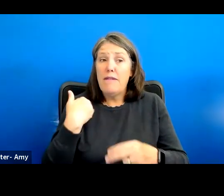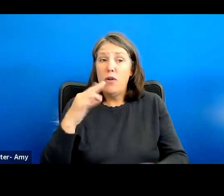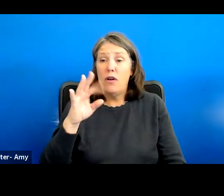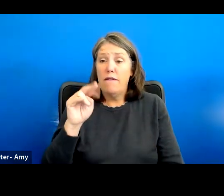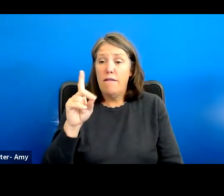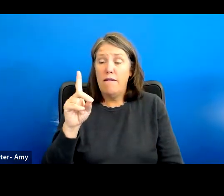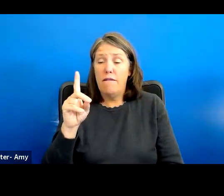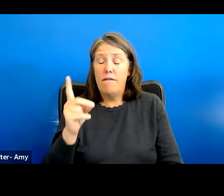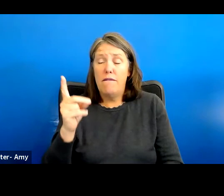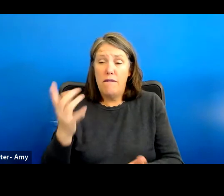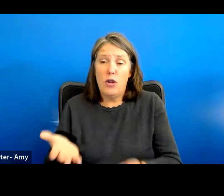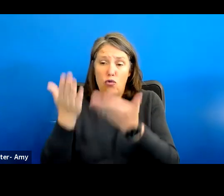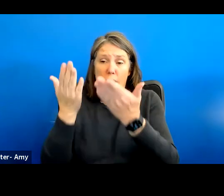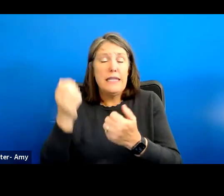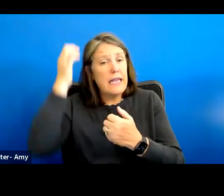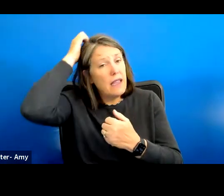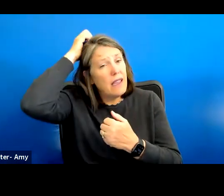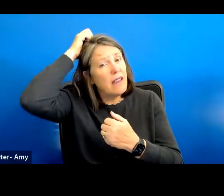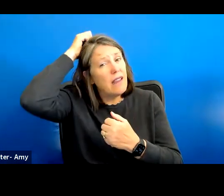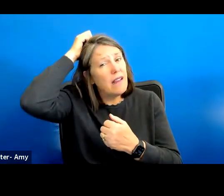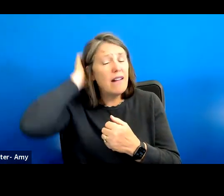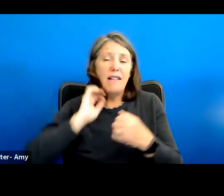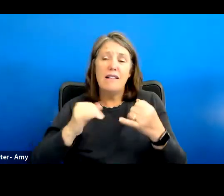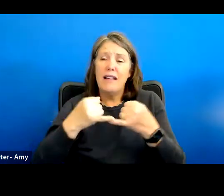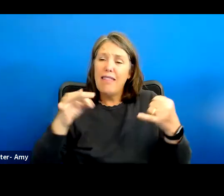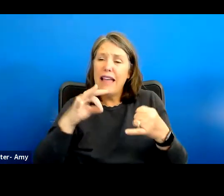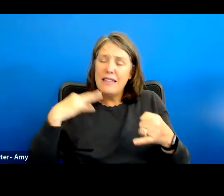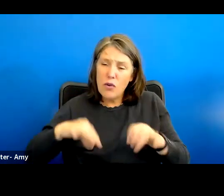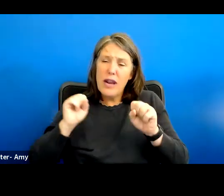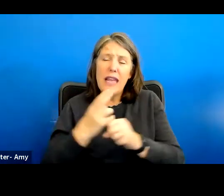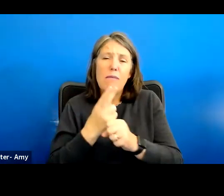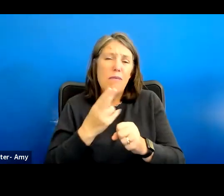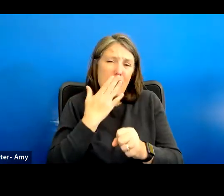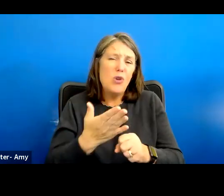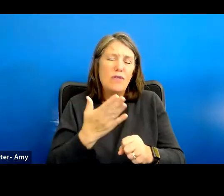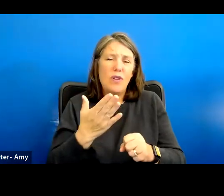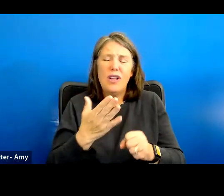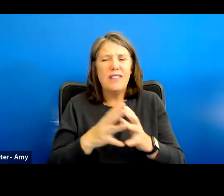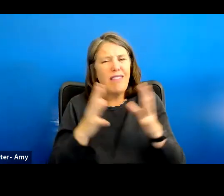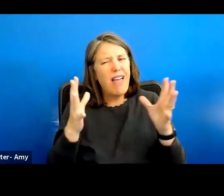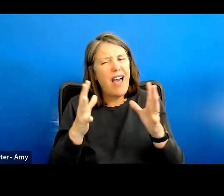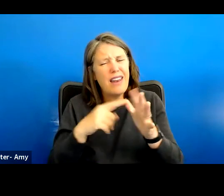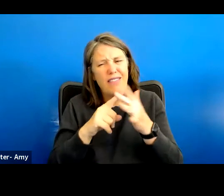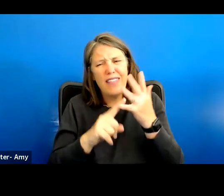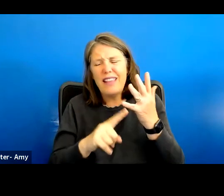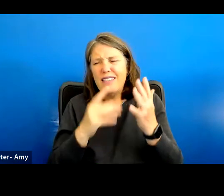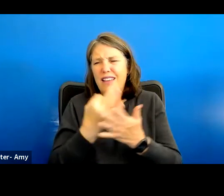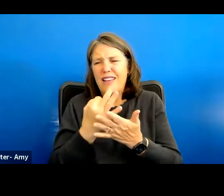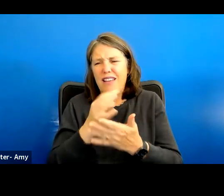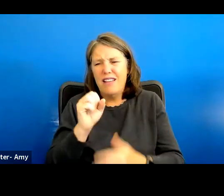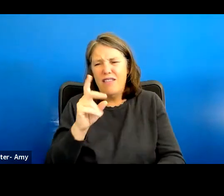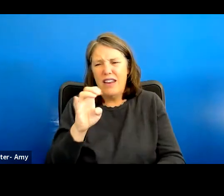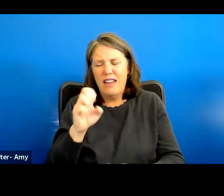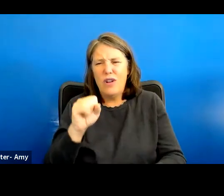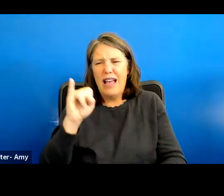fundraising, fee-for-service programs and lines of credit can be useful, just because with a lot of these funding sources, the